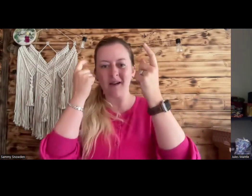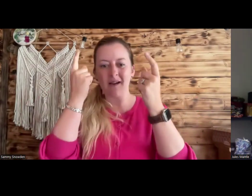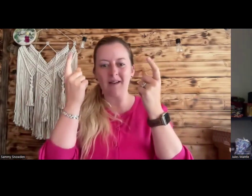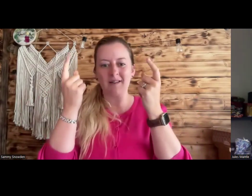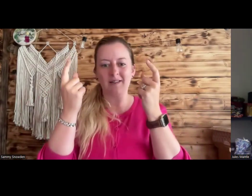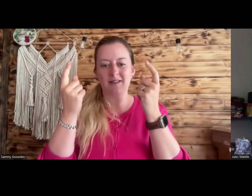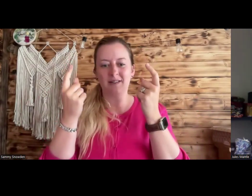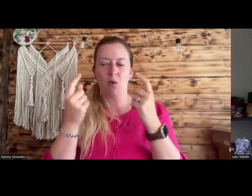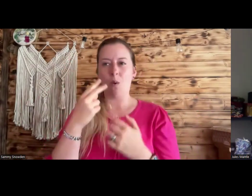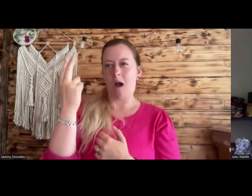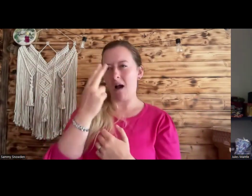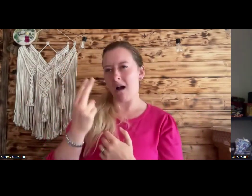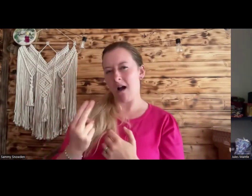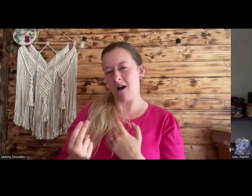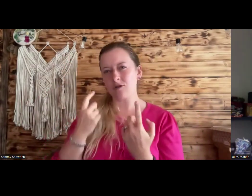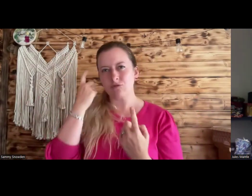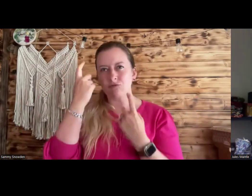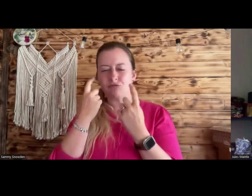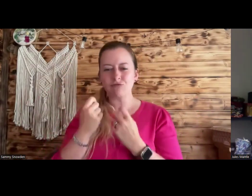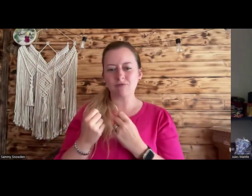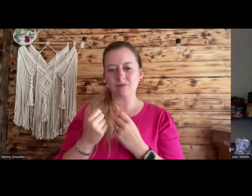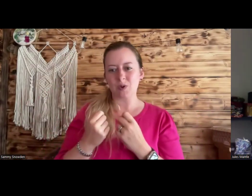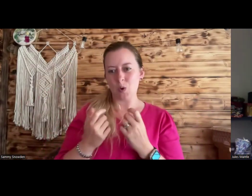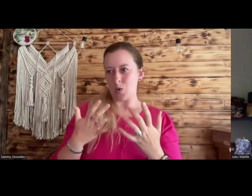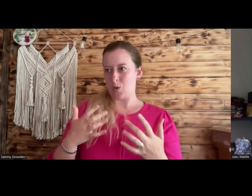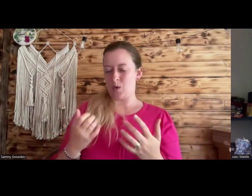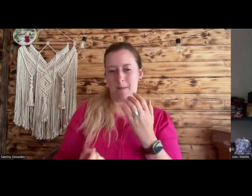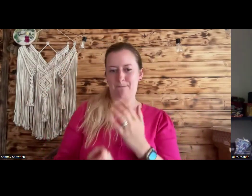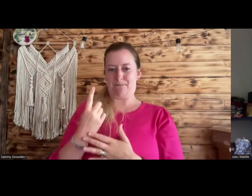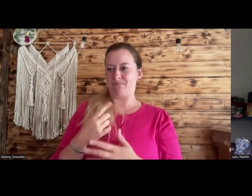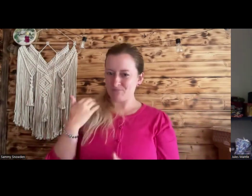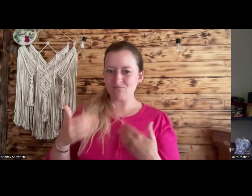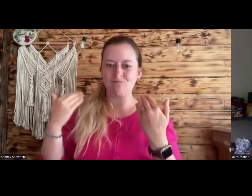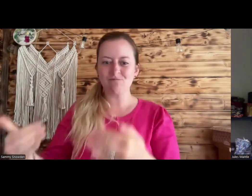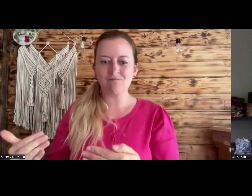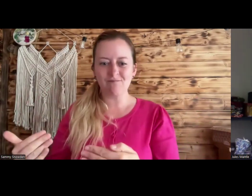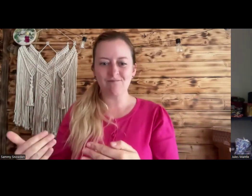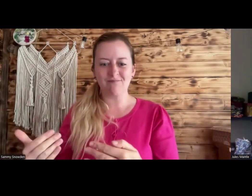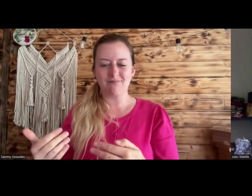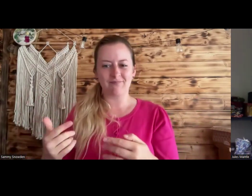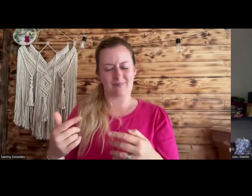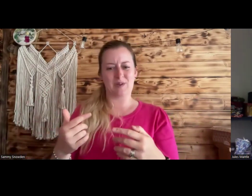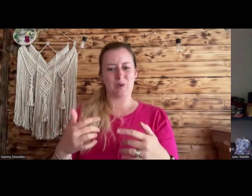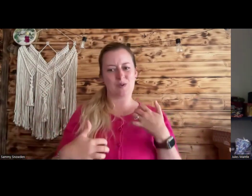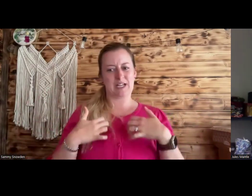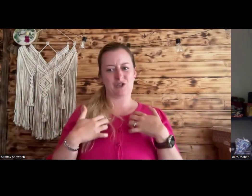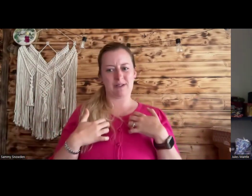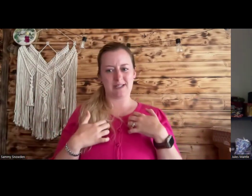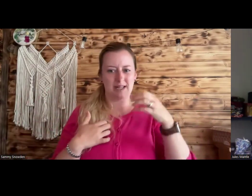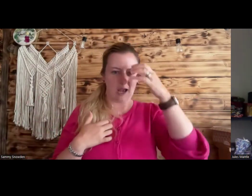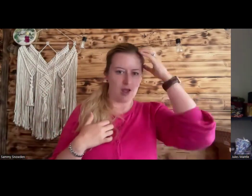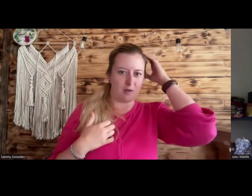our artistic side, and spontaneity. So it's special in that it will help us